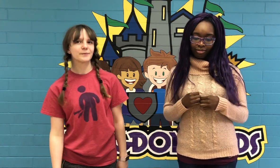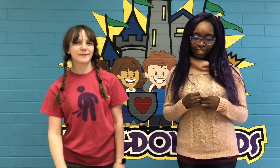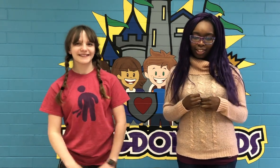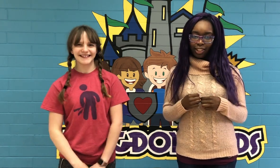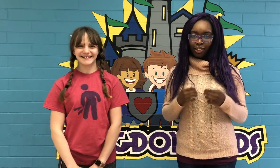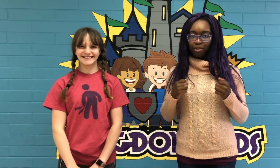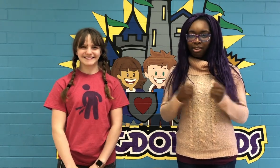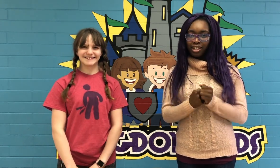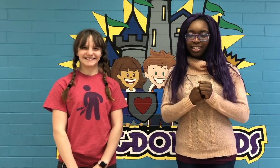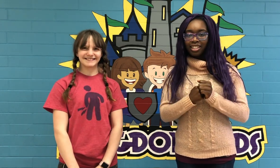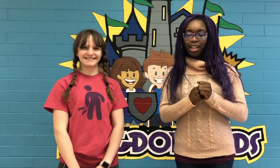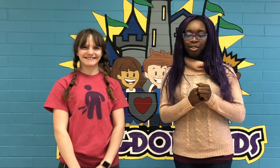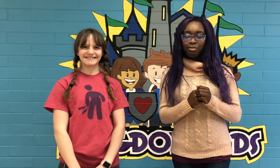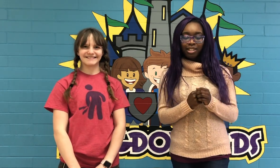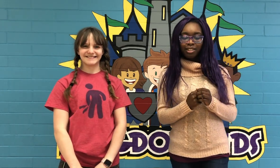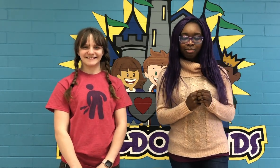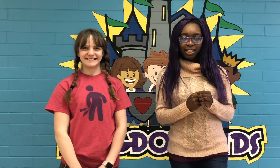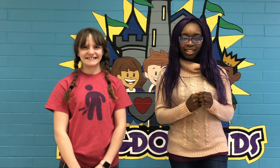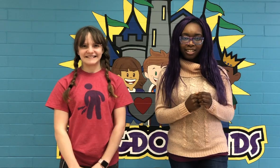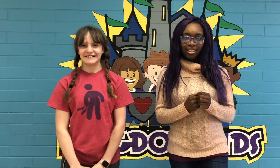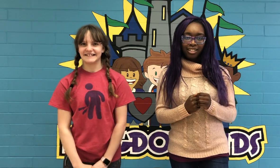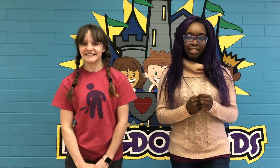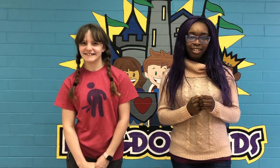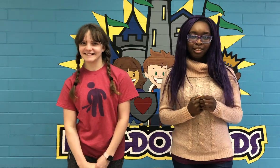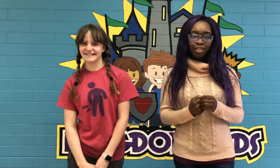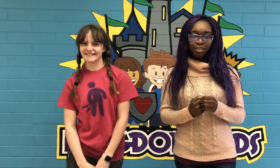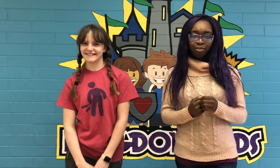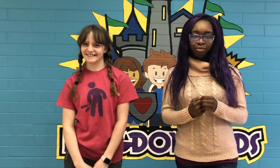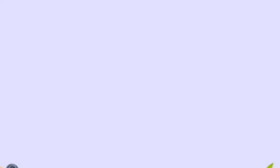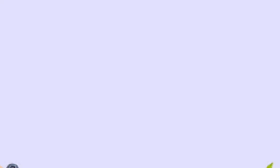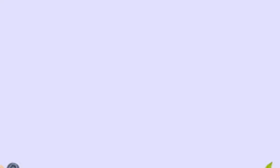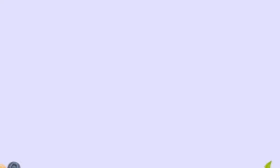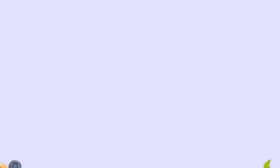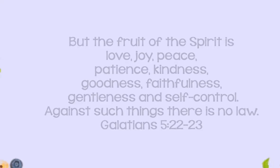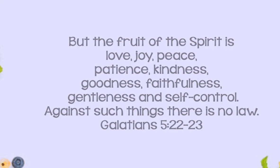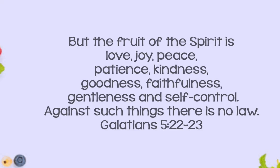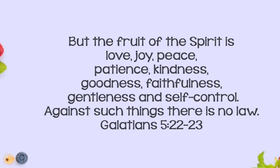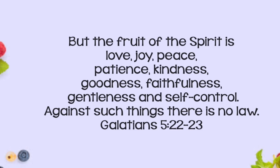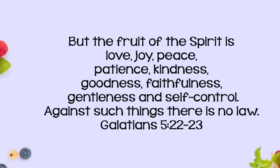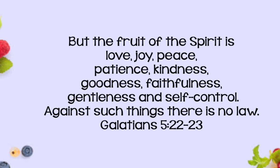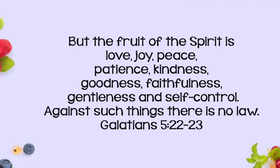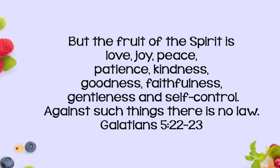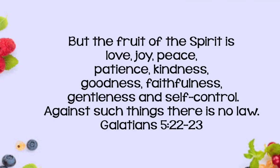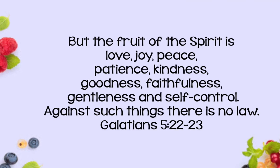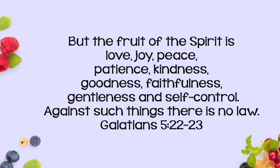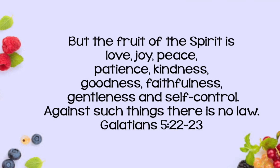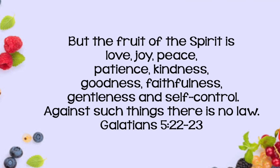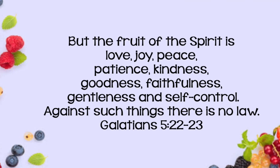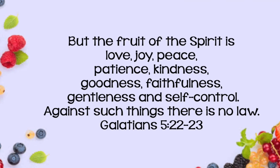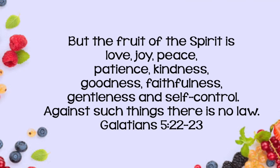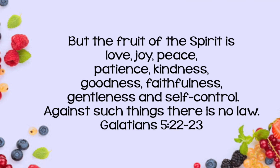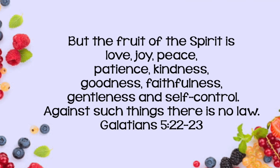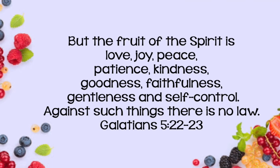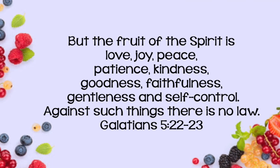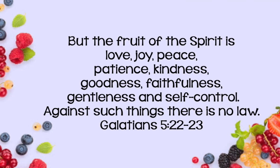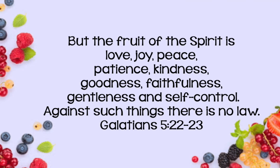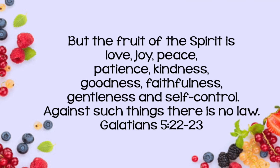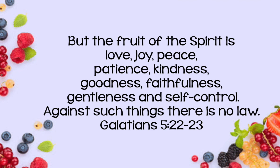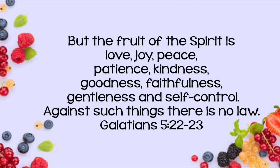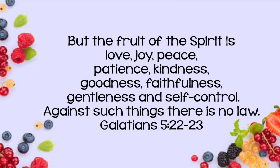5:22-23. So practice it at home, Kingdom Kids. Here we go. The fruit is love, joy, peace, patience, kindness, goodness, faithfulness,